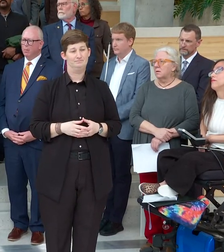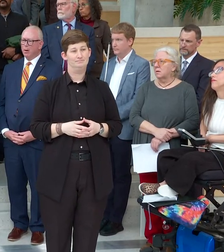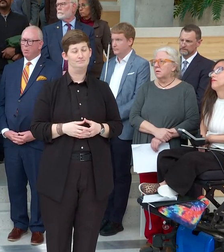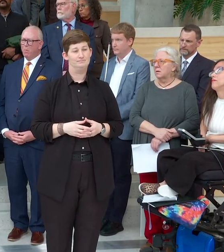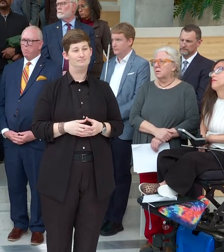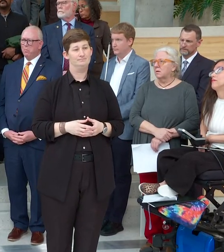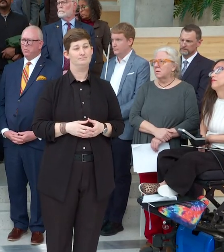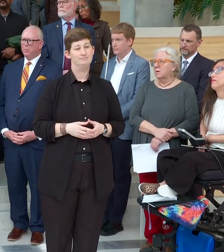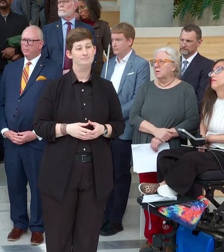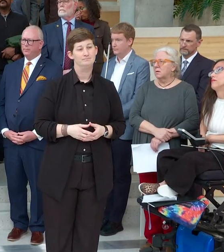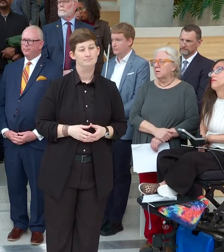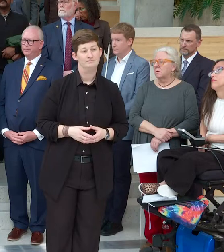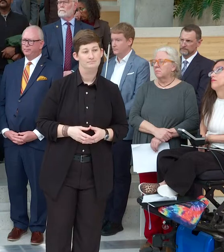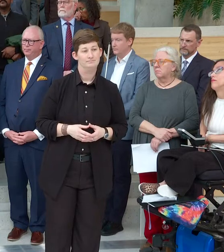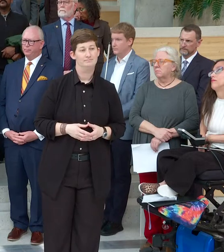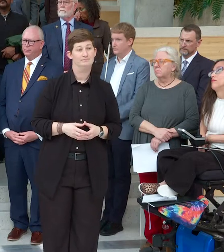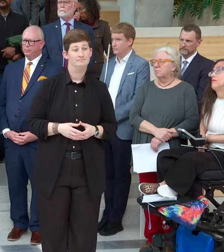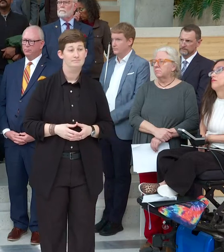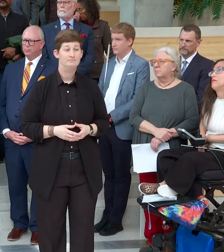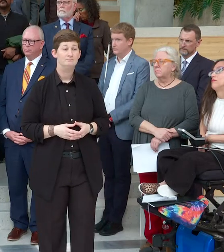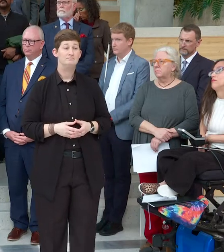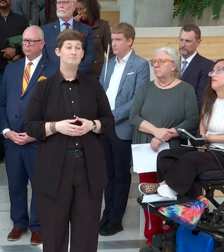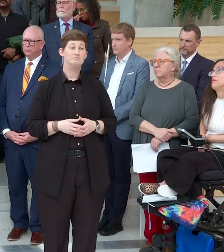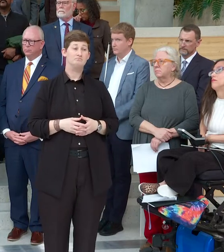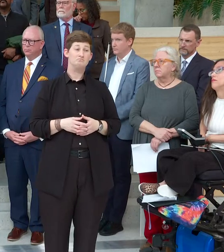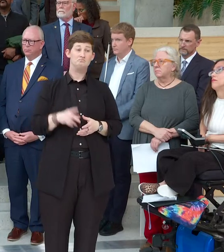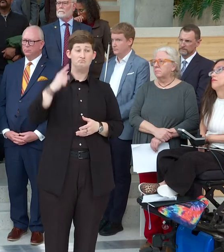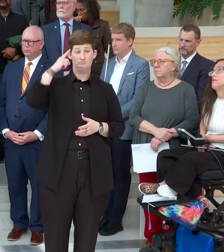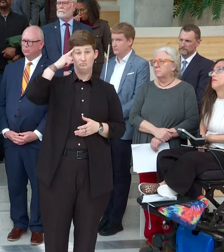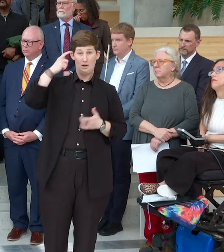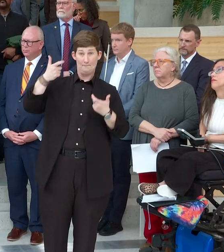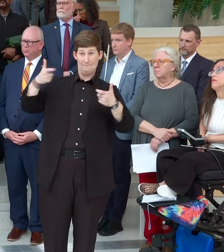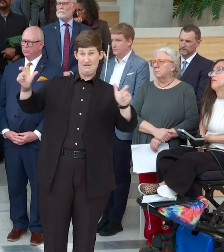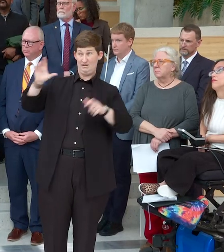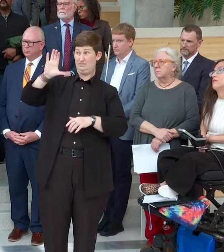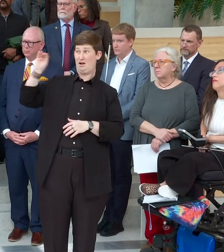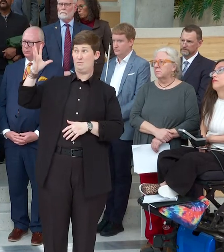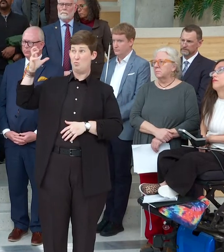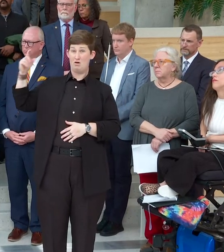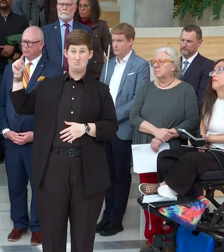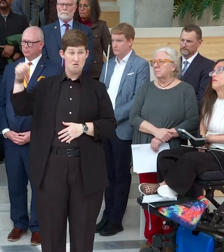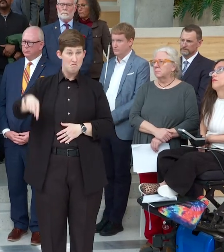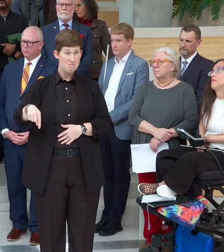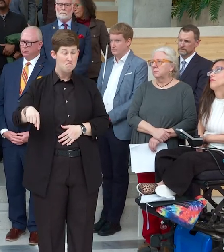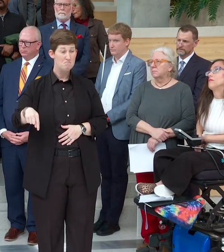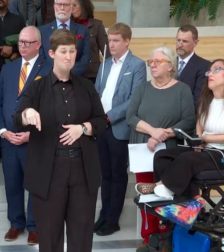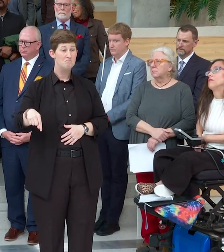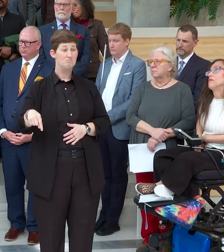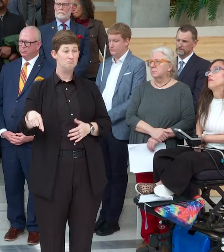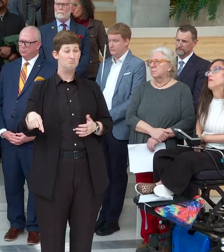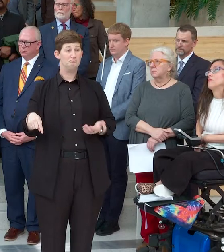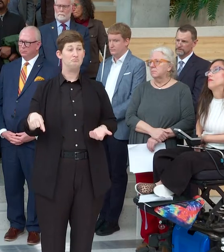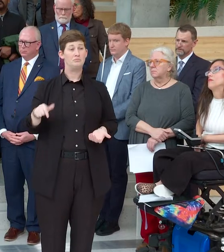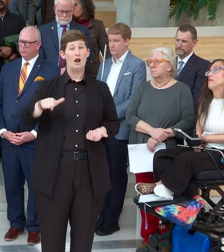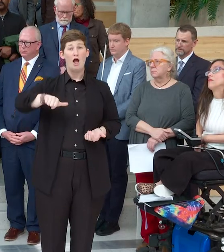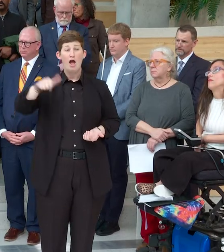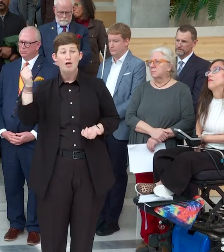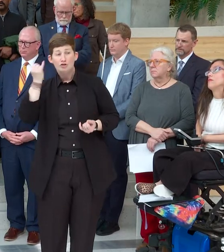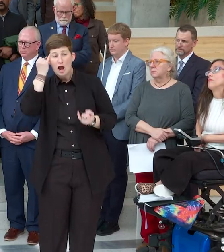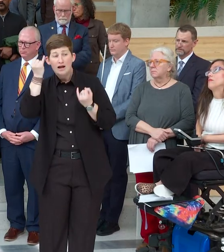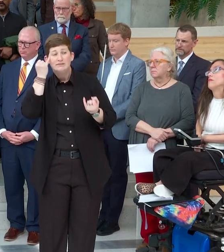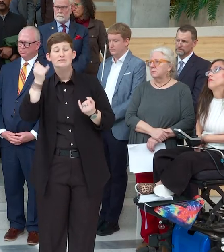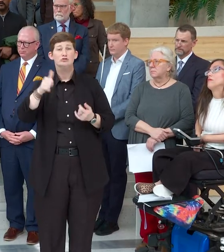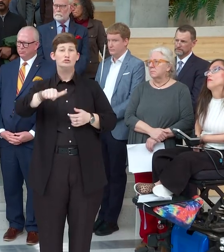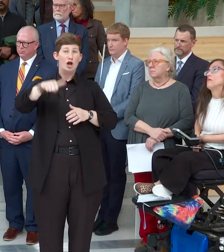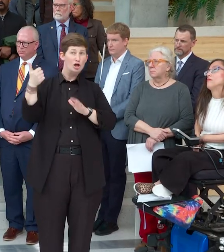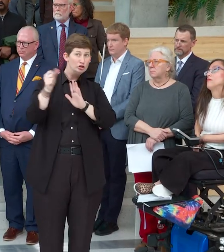if we're talking about large-scale companies that have scaled an idea that aren't able to meet